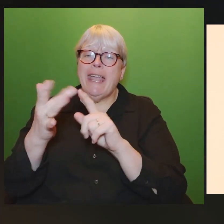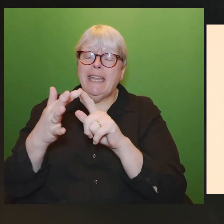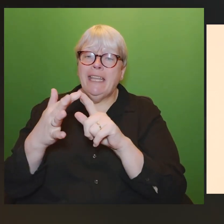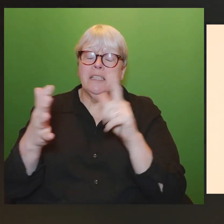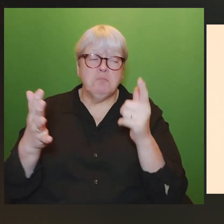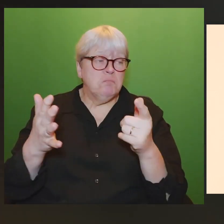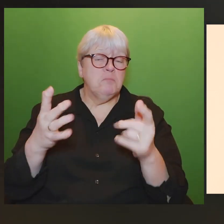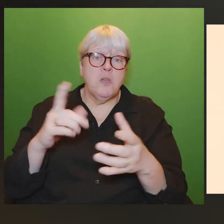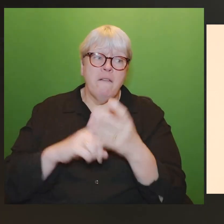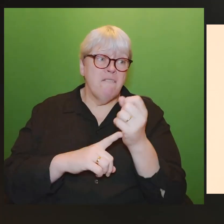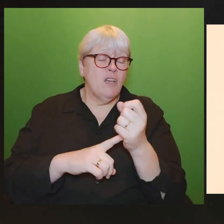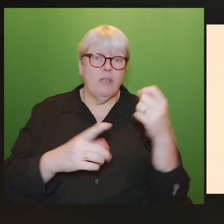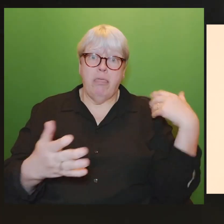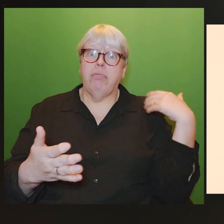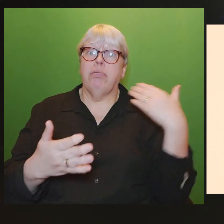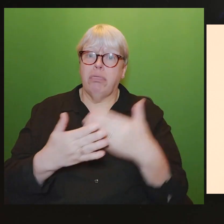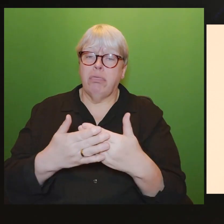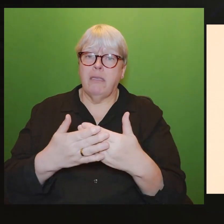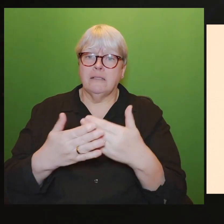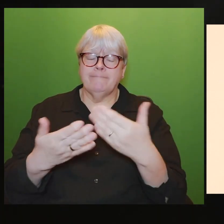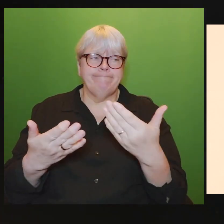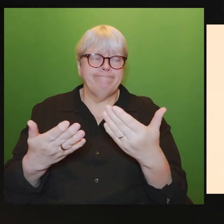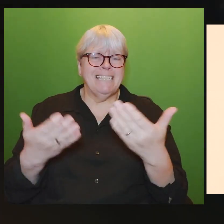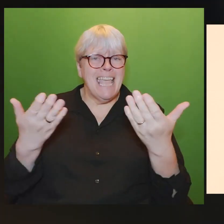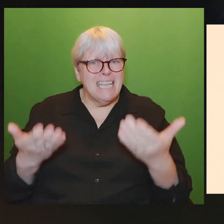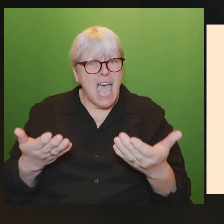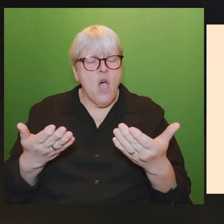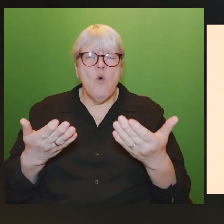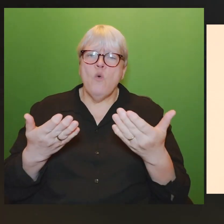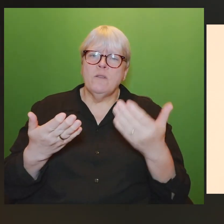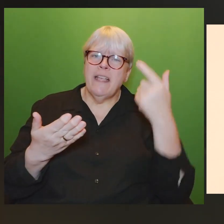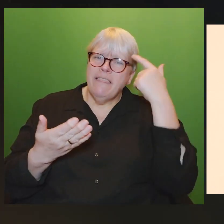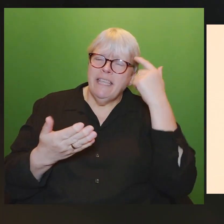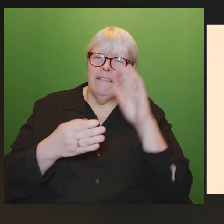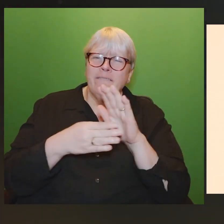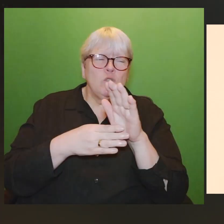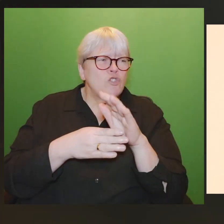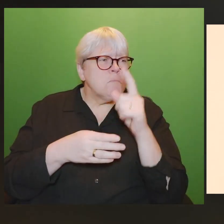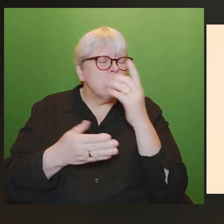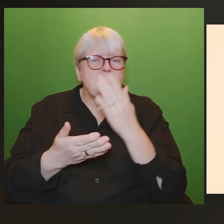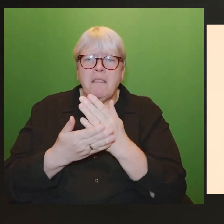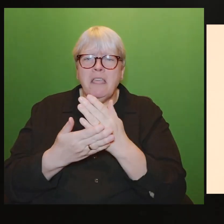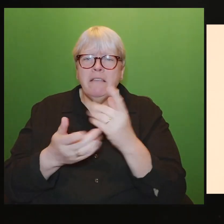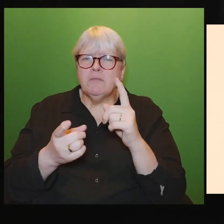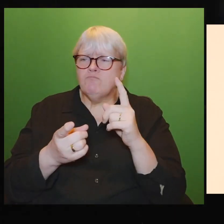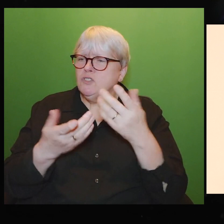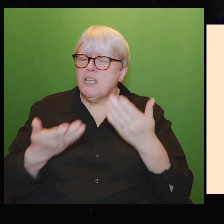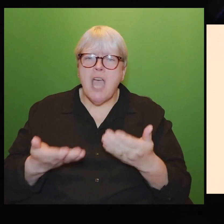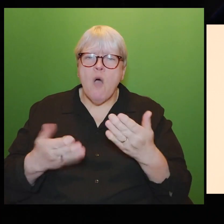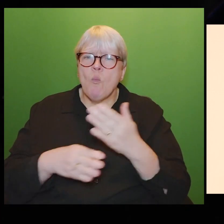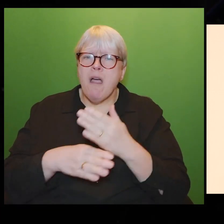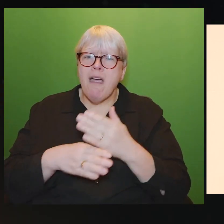by my research and by the things that I've discovered. Mum always just wanted to belong. She wanted